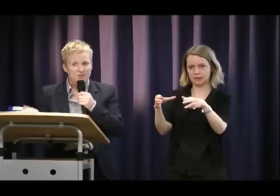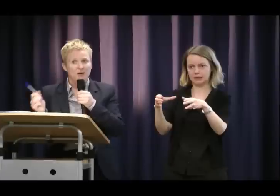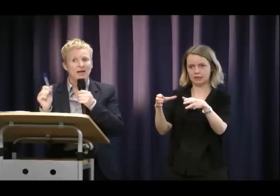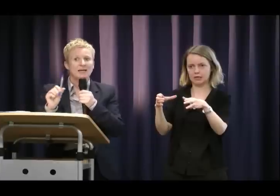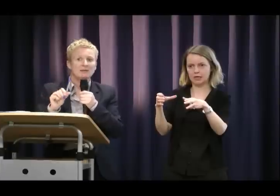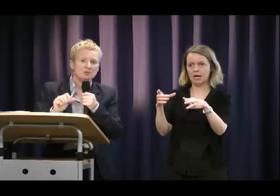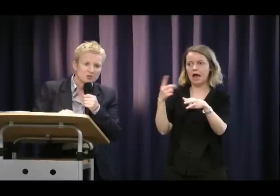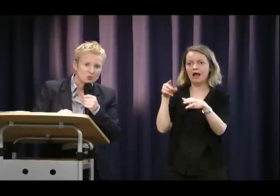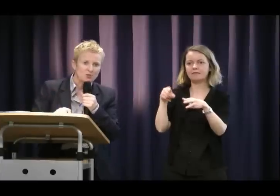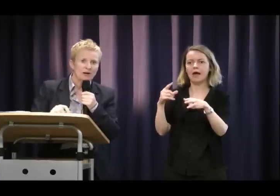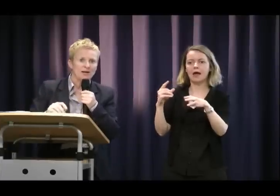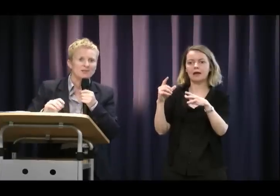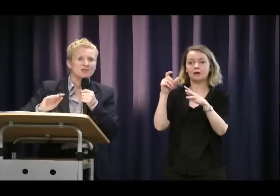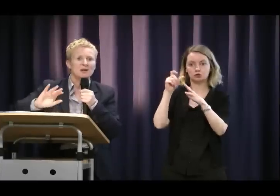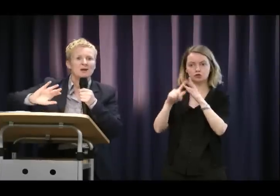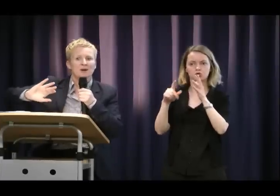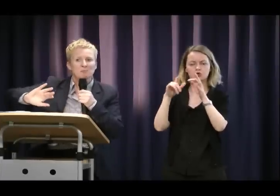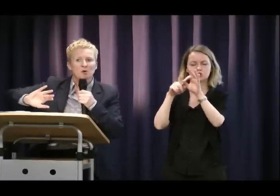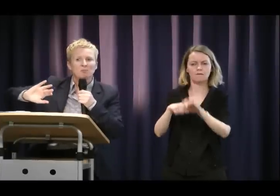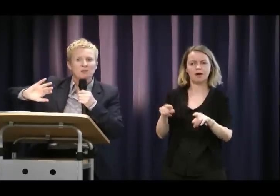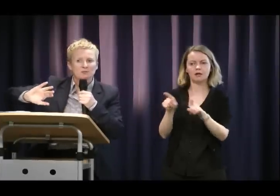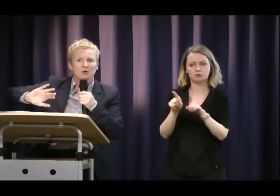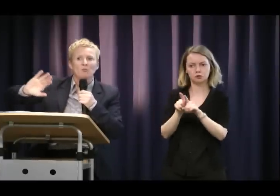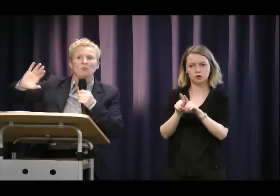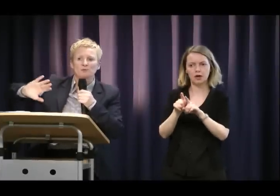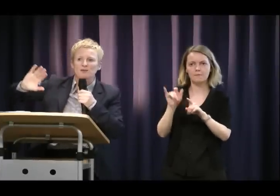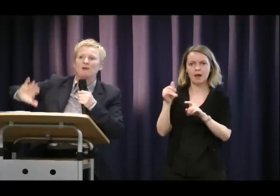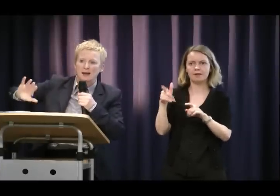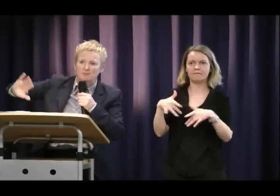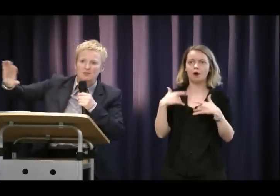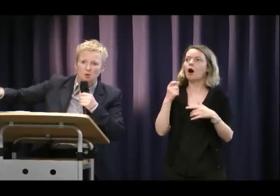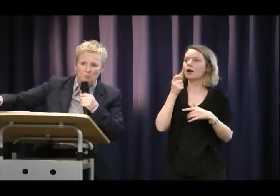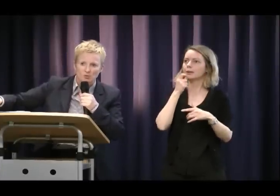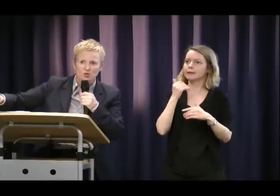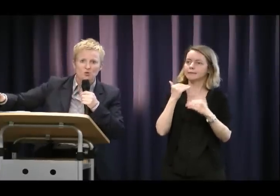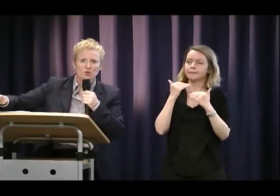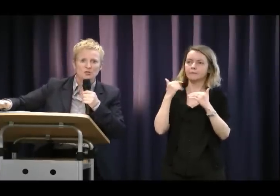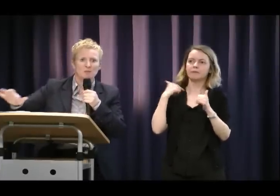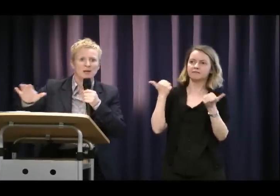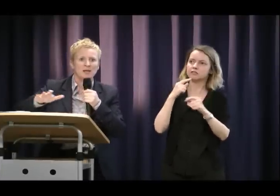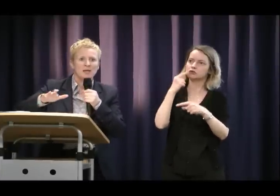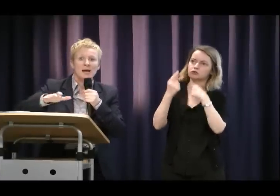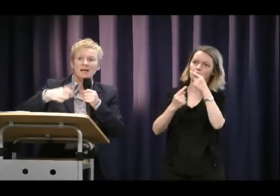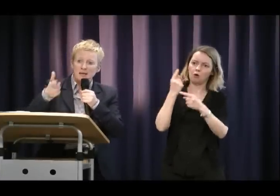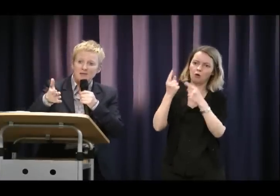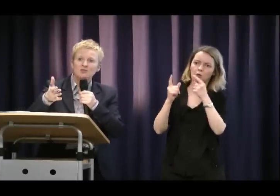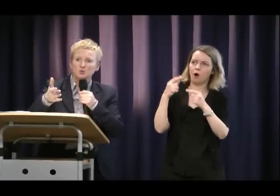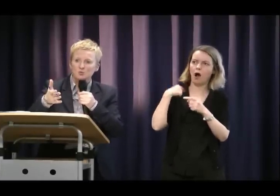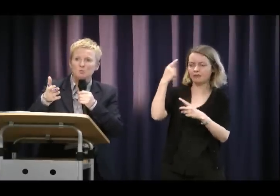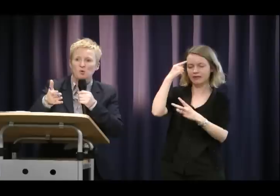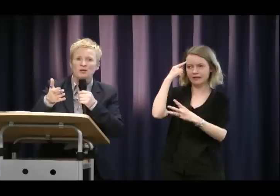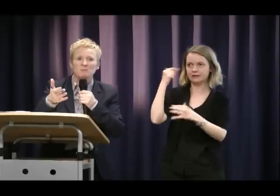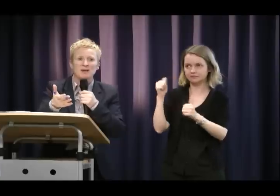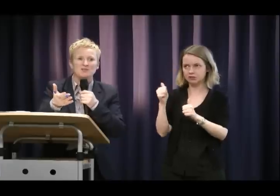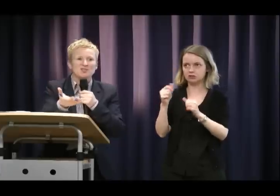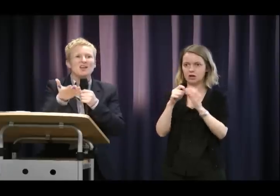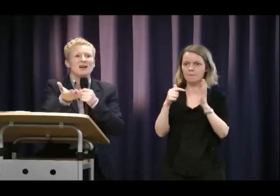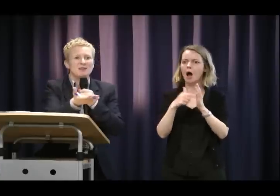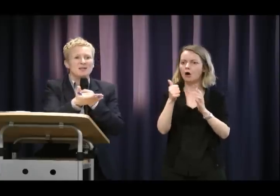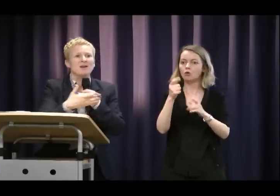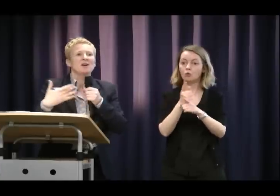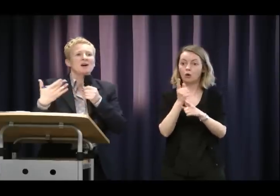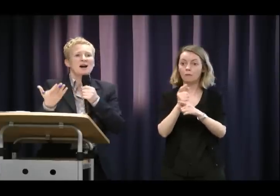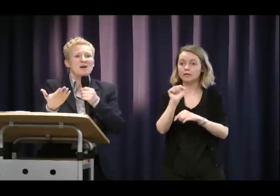been participating in the surveys. They probably felt that they've had their opportunity, but again, it's a good point about